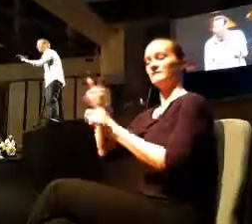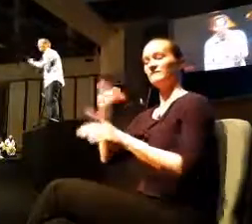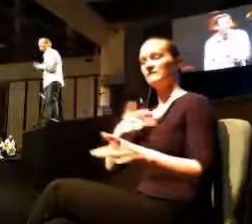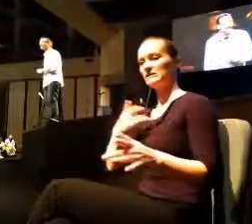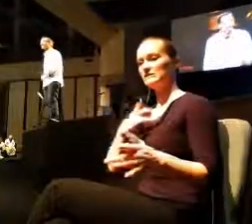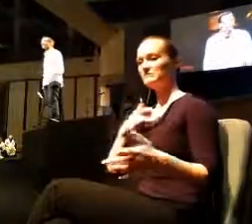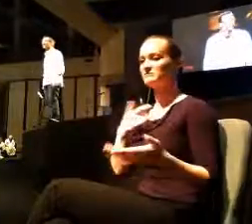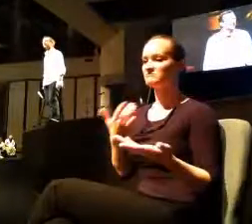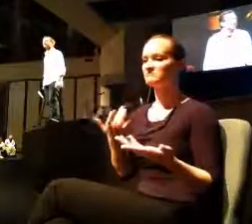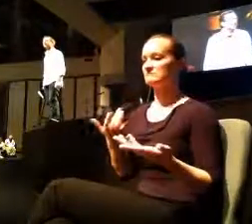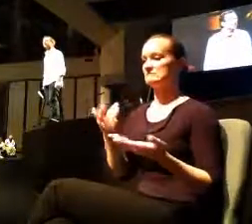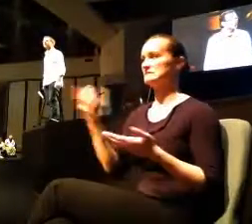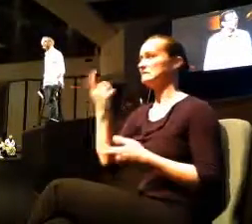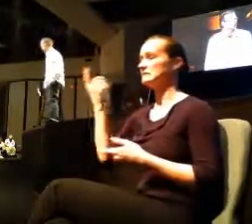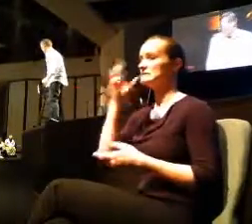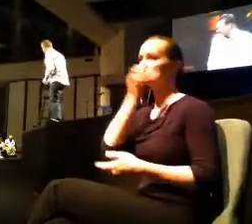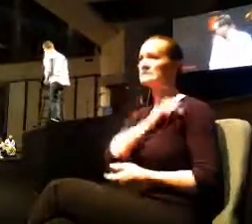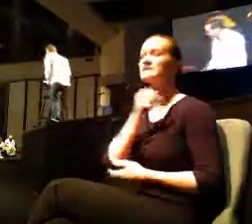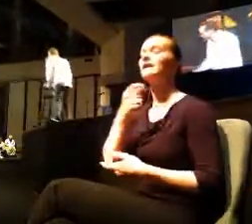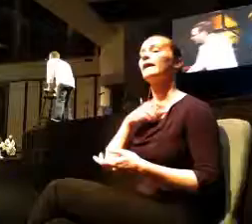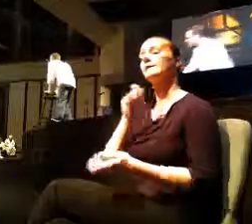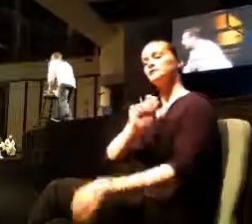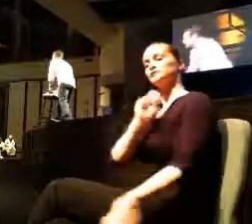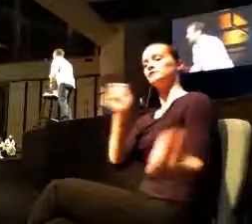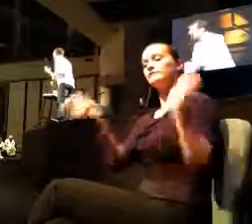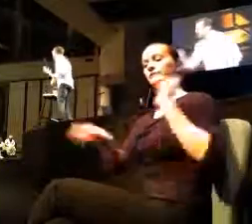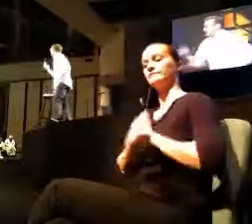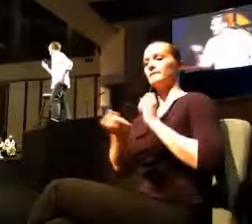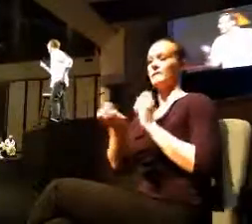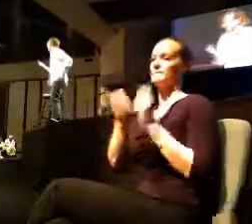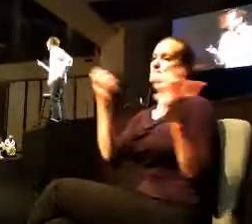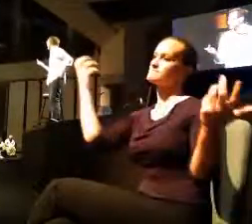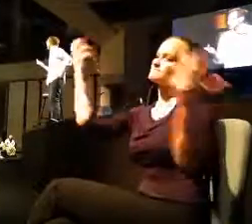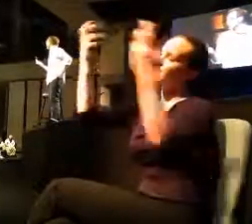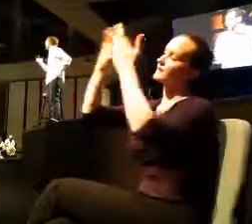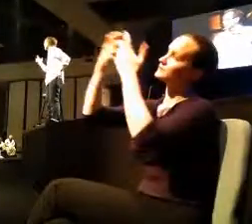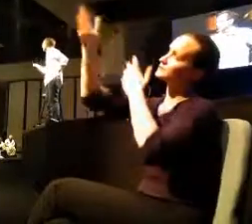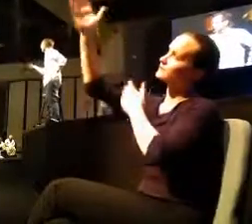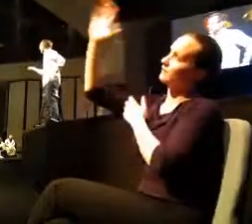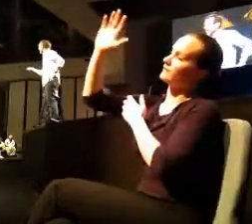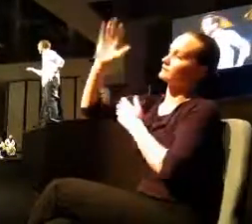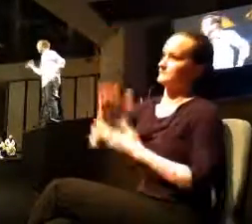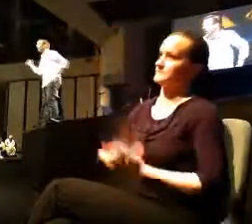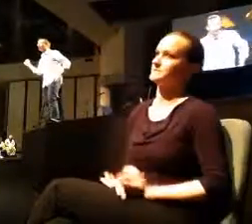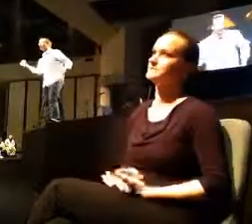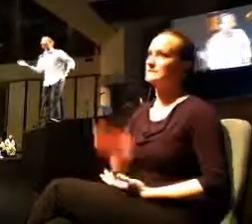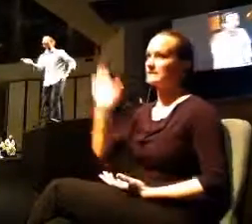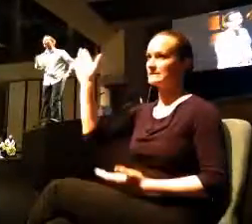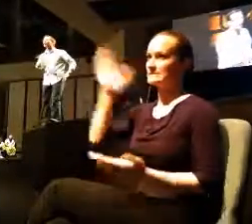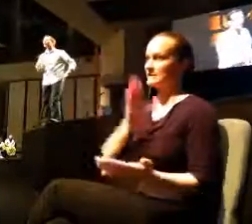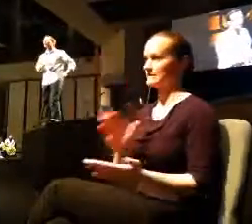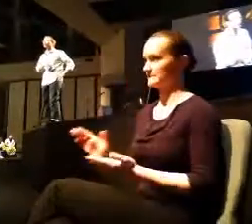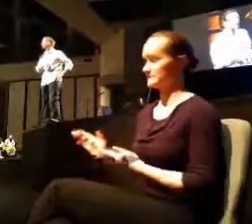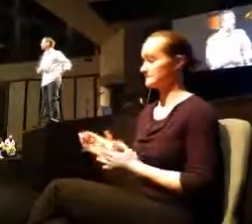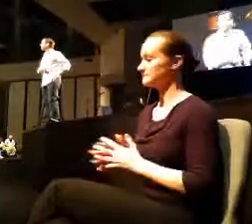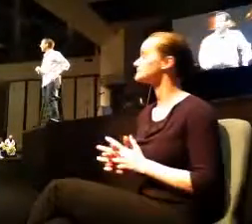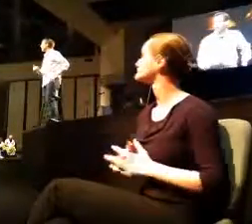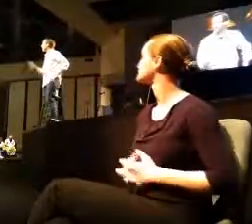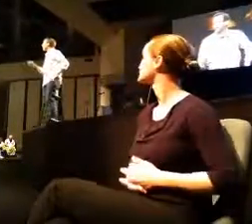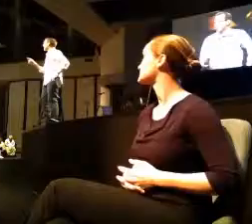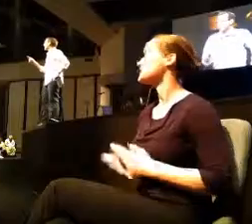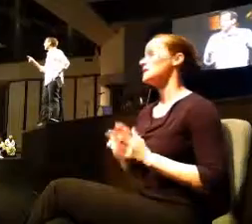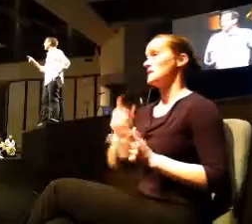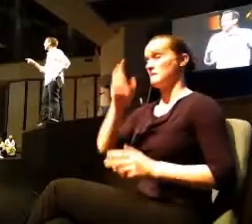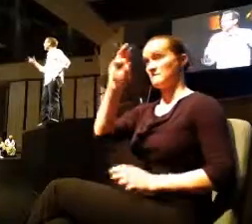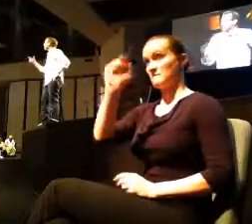into all that God created them to be. And you know what's beautiful? When you think about Matthew, here's this guy long ways away from